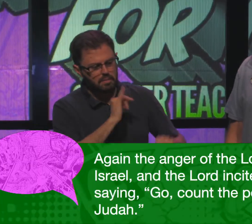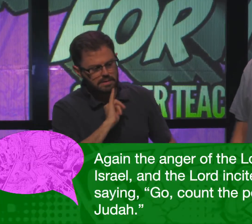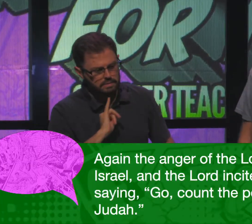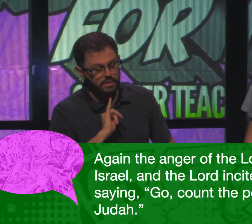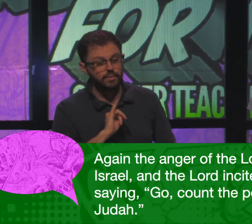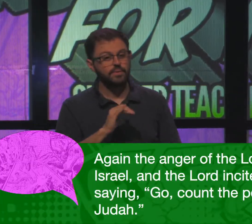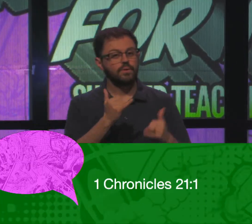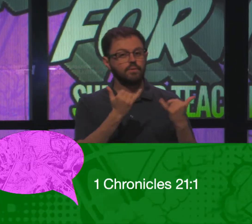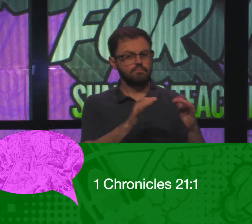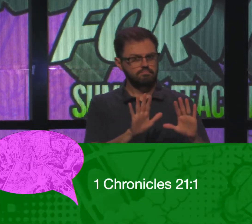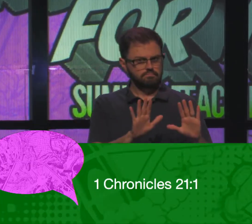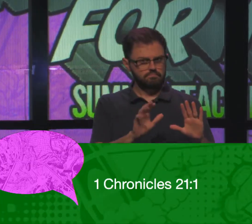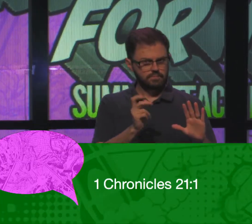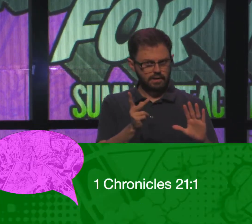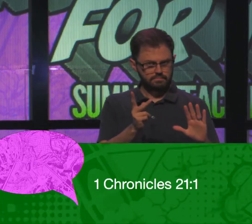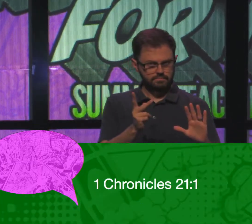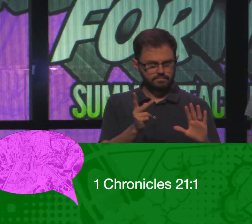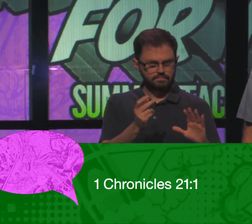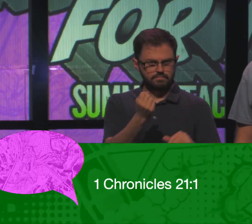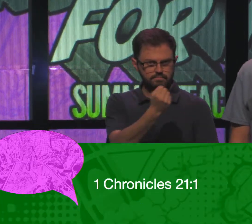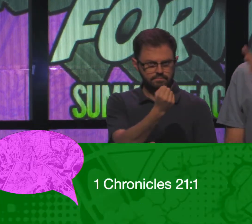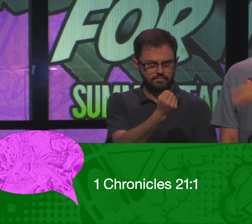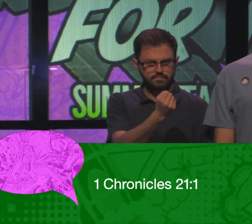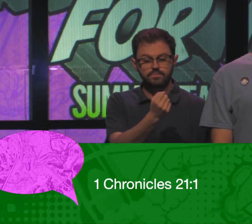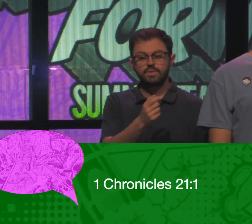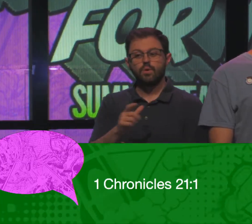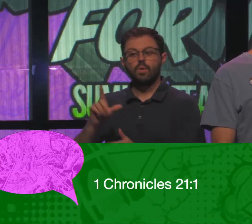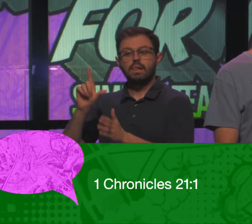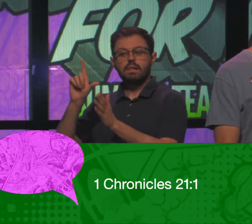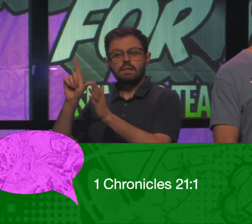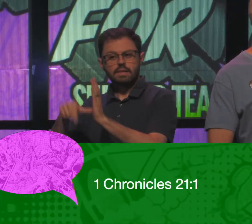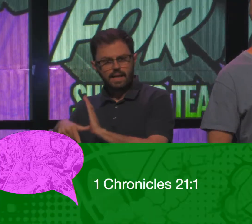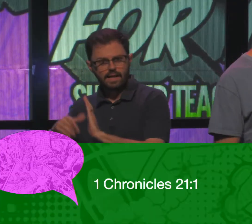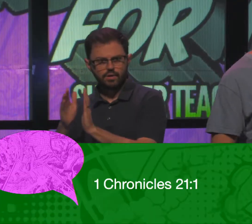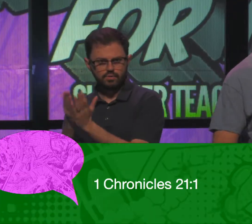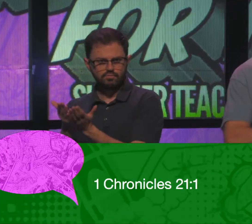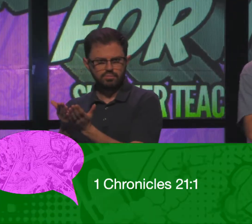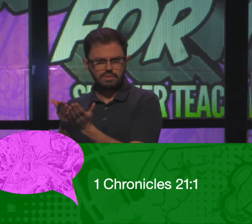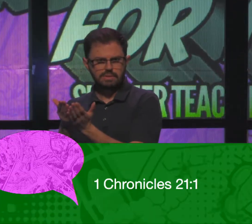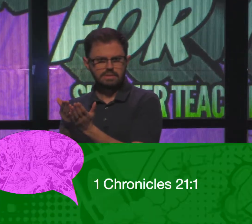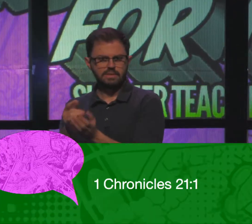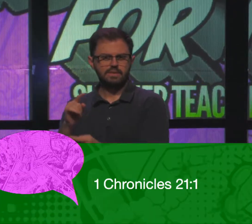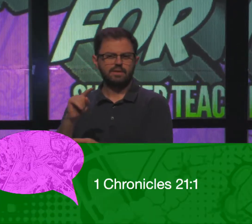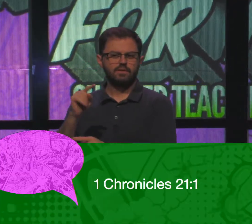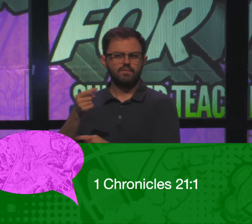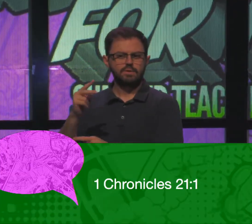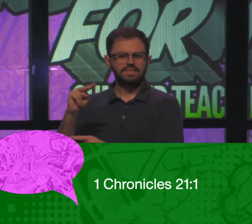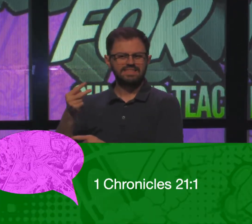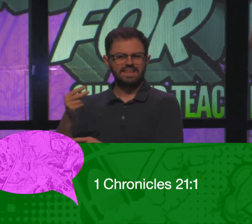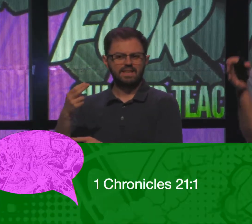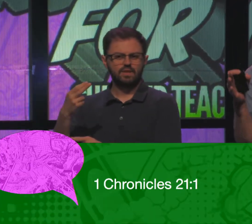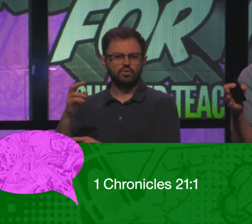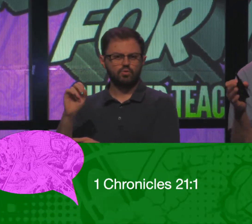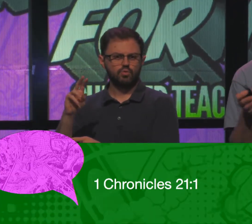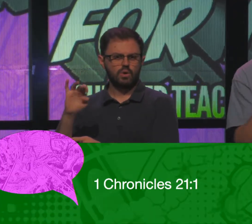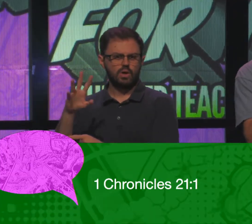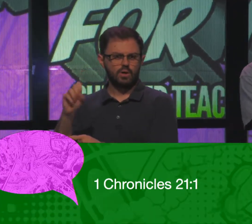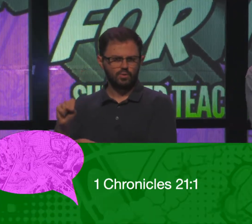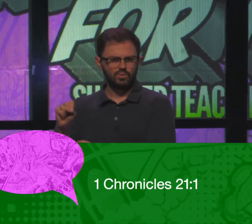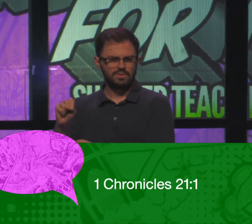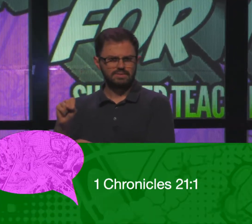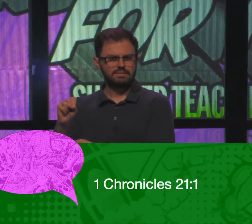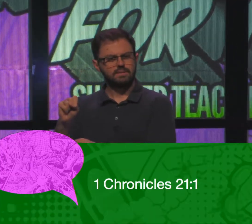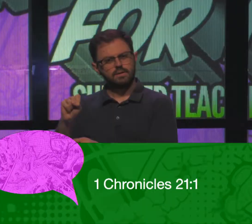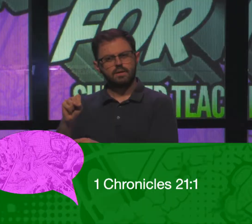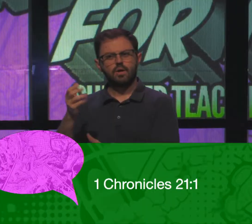and 2 Chronicles are written much, much later. Okay, so 1 and 2 Chronicles is probably the latest literature that we